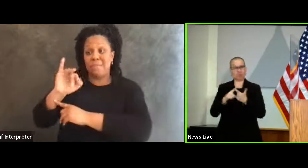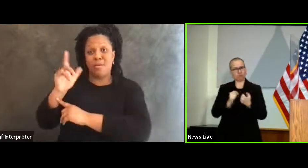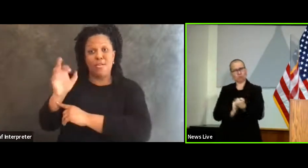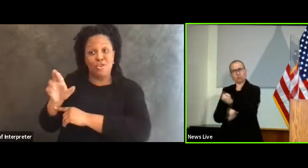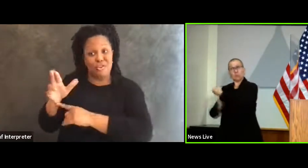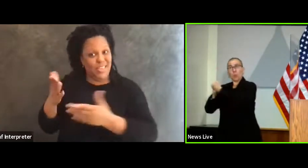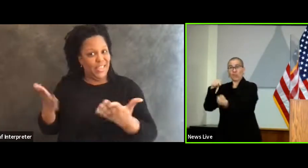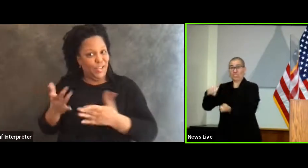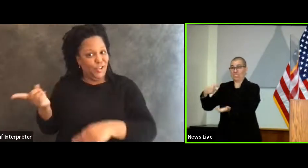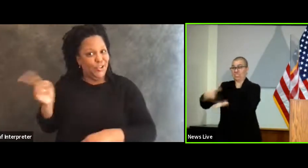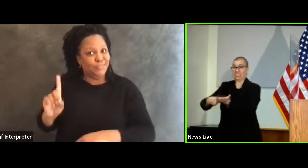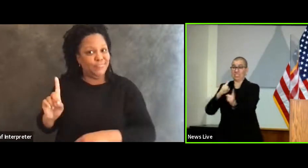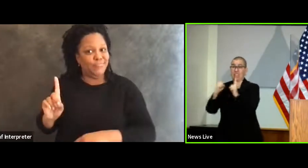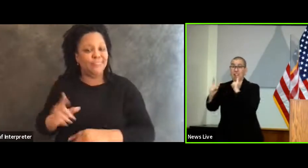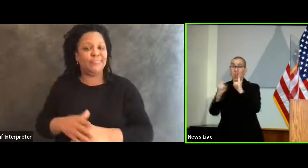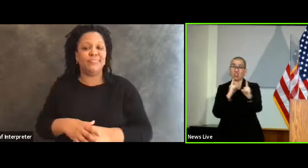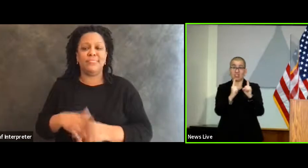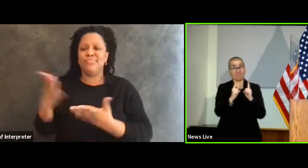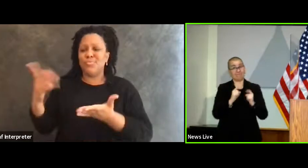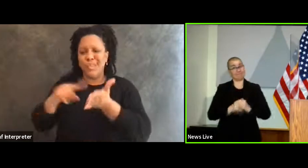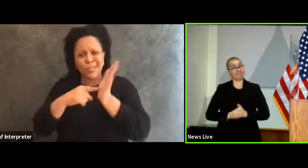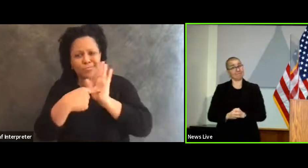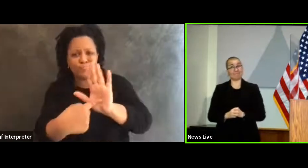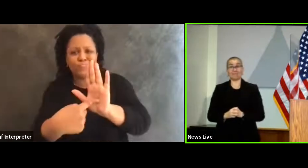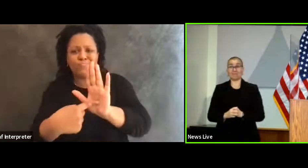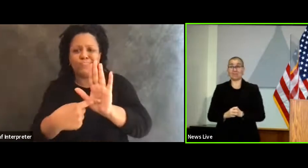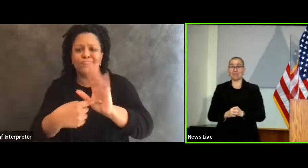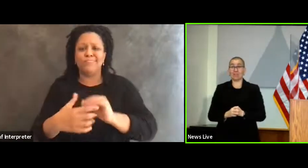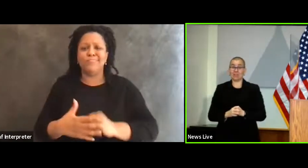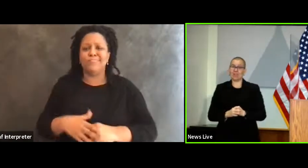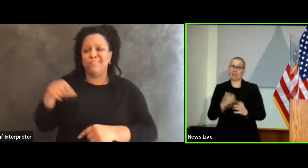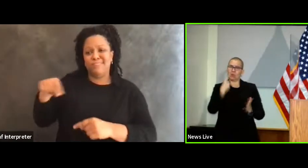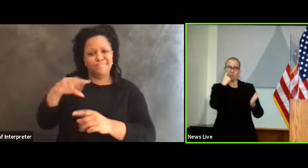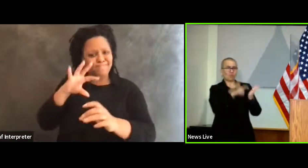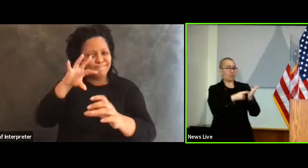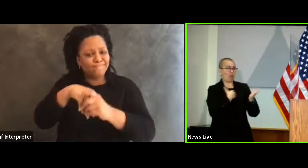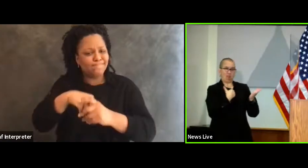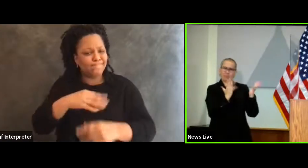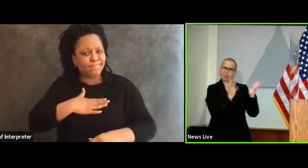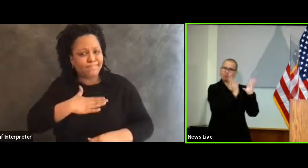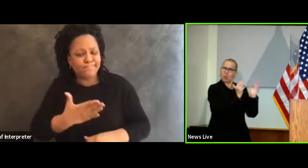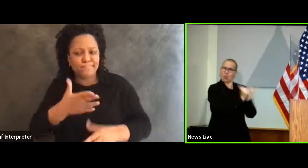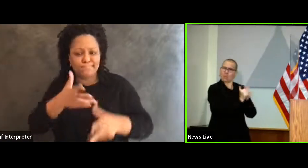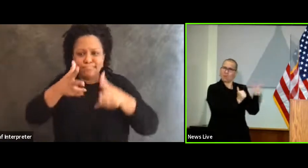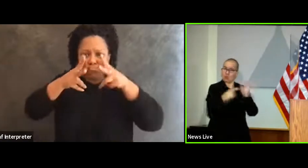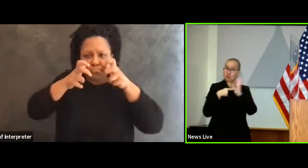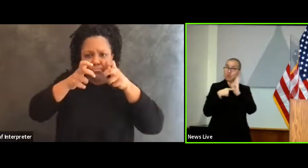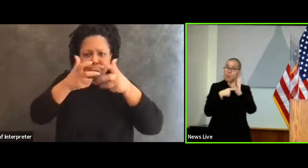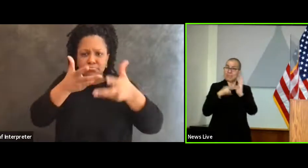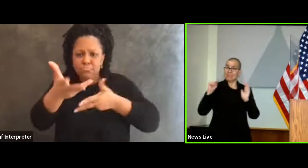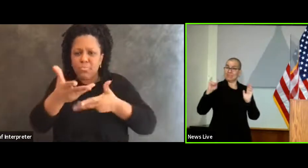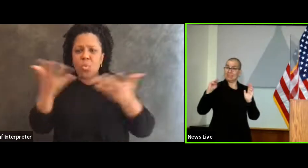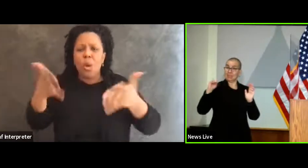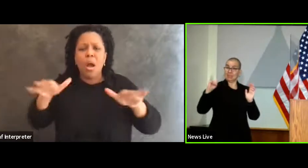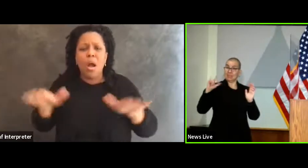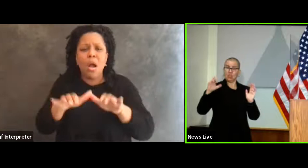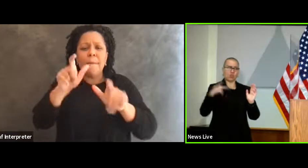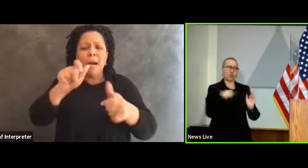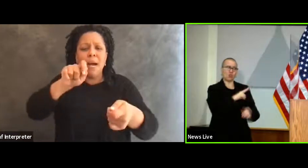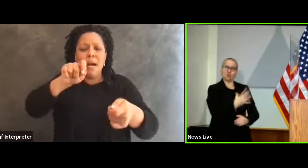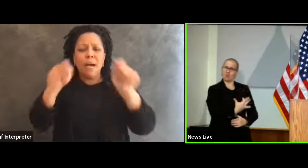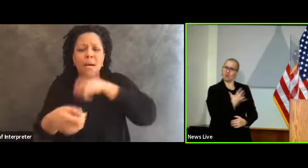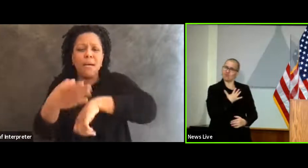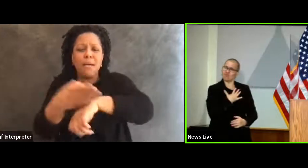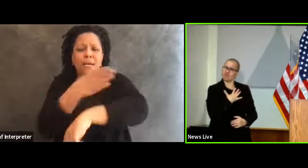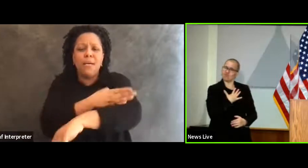that the representative, I had a conversation the other day that lifted my spirits, lifted about what the potential